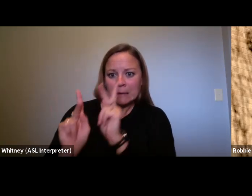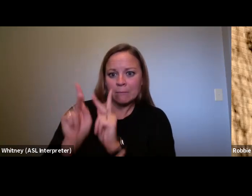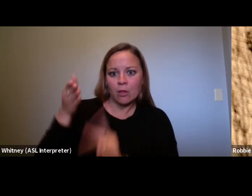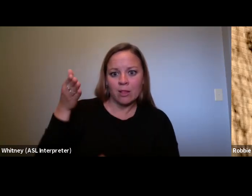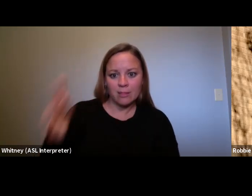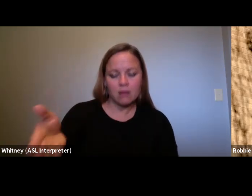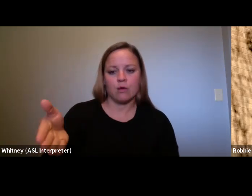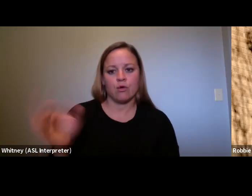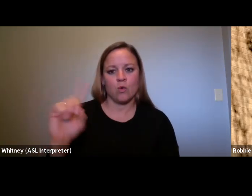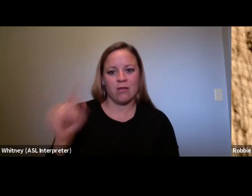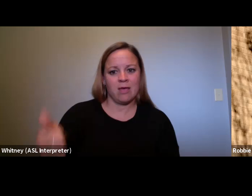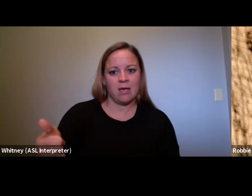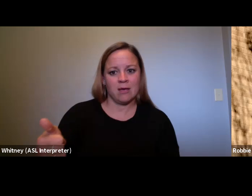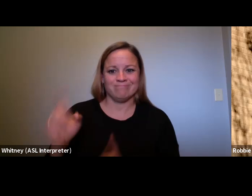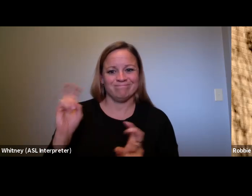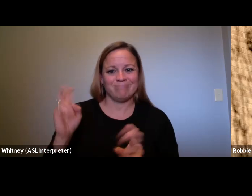community.